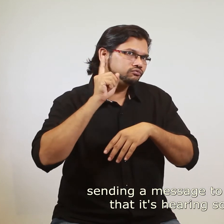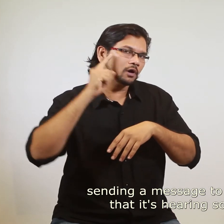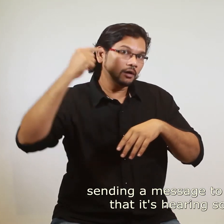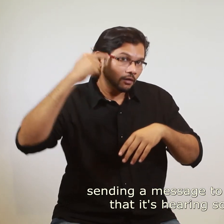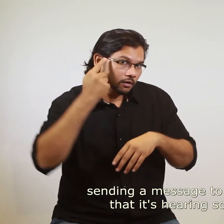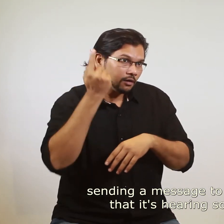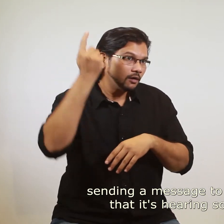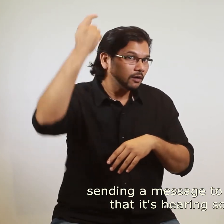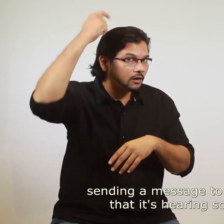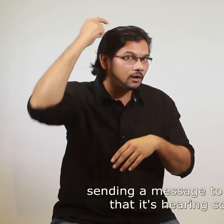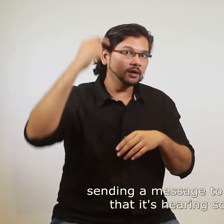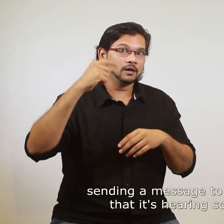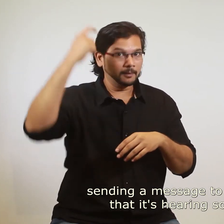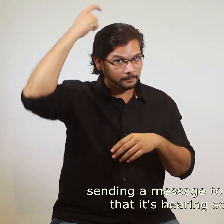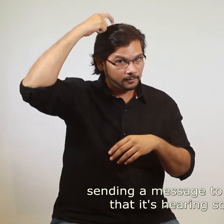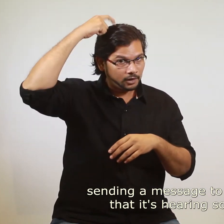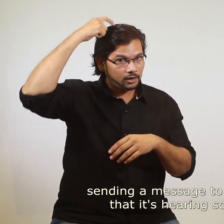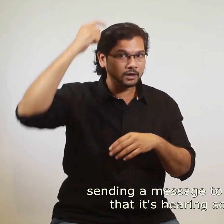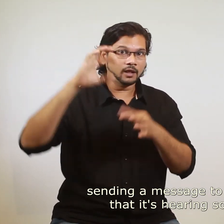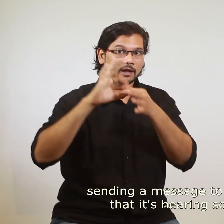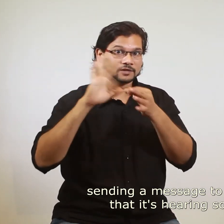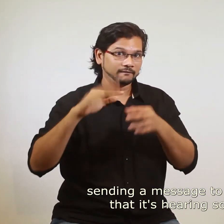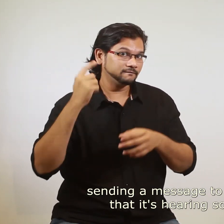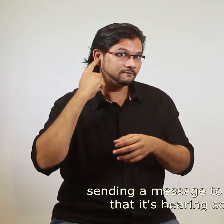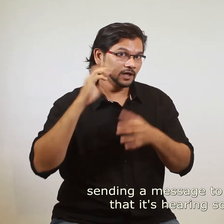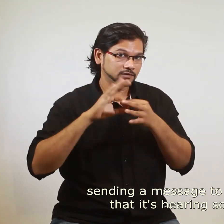sending a message to the brain that it's hearing sounds.